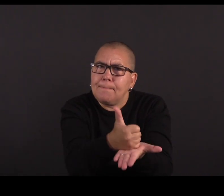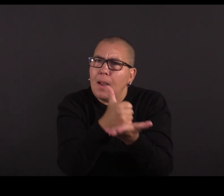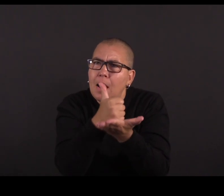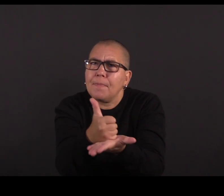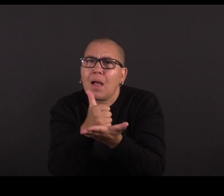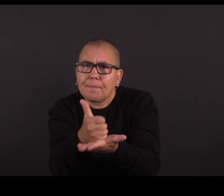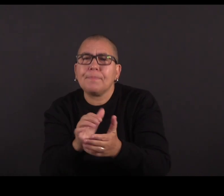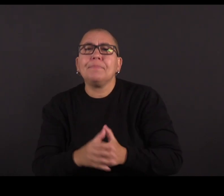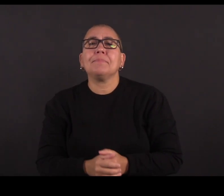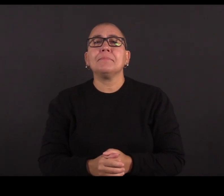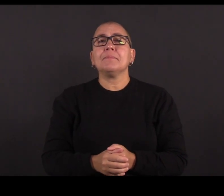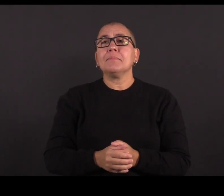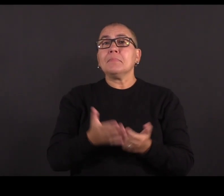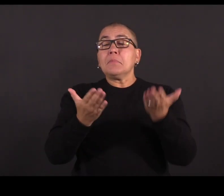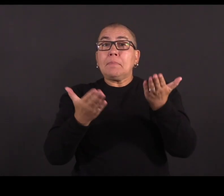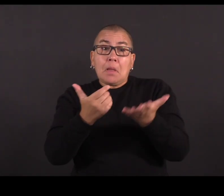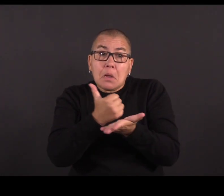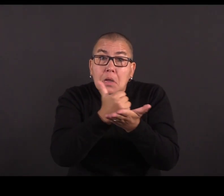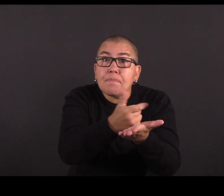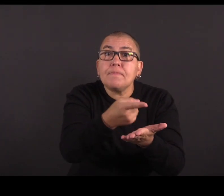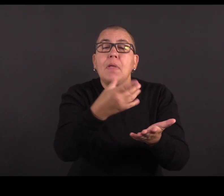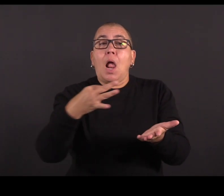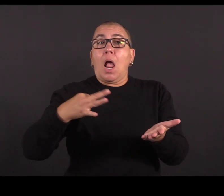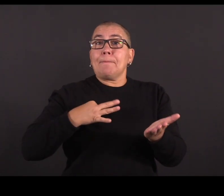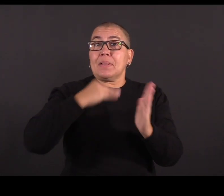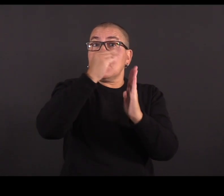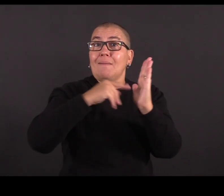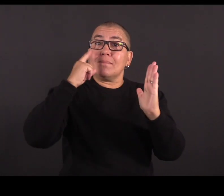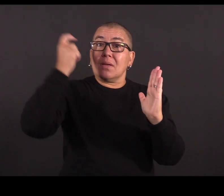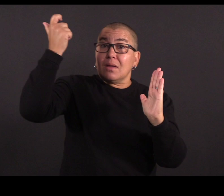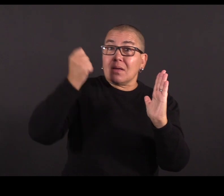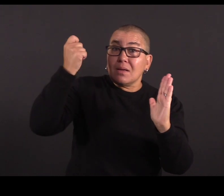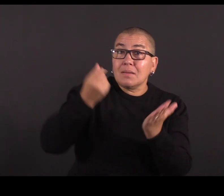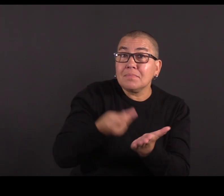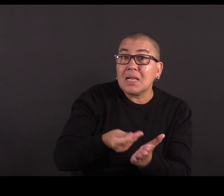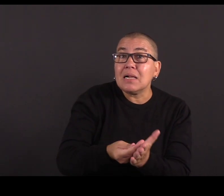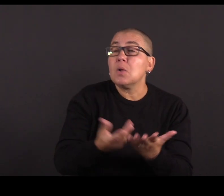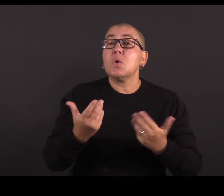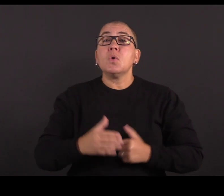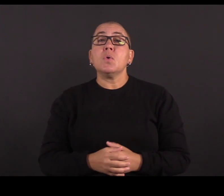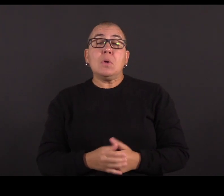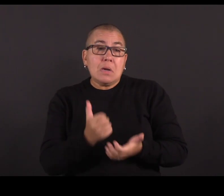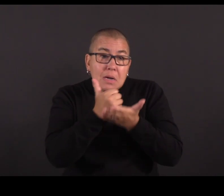employment services, or help with budgeting and other financial planning.